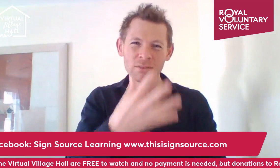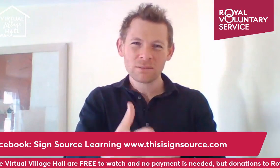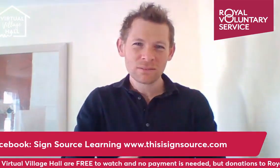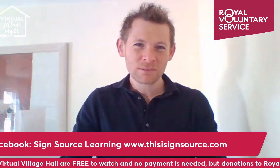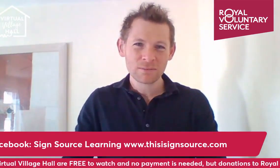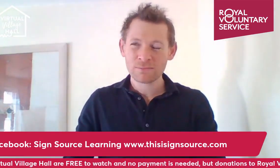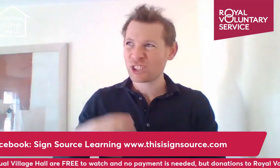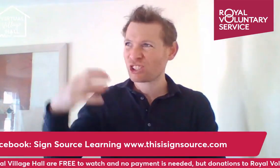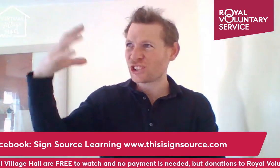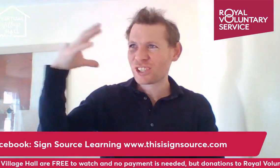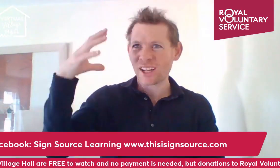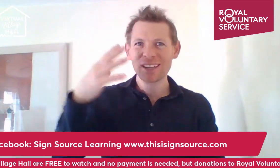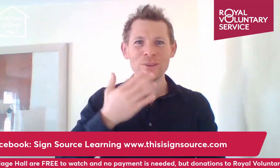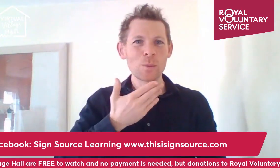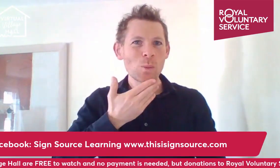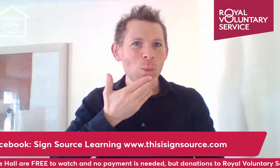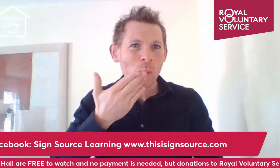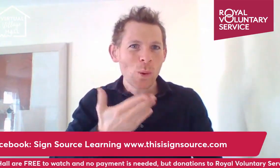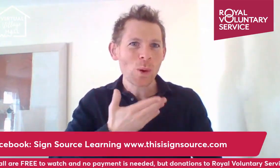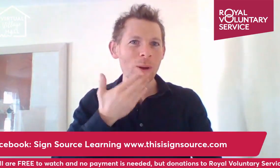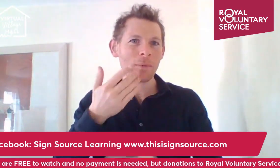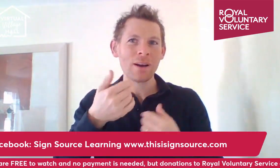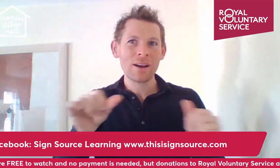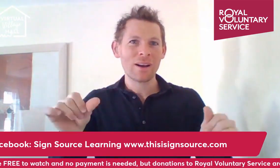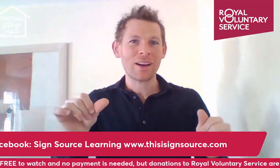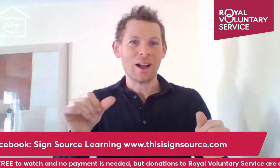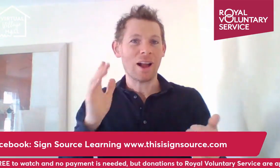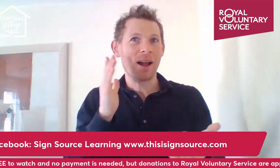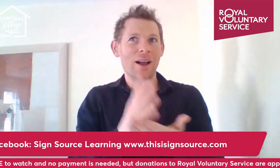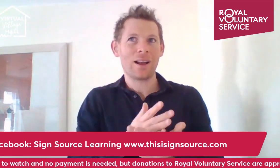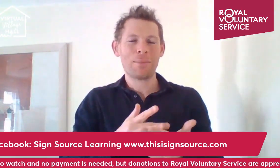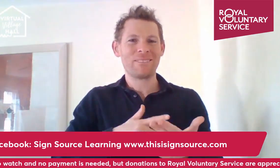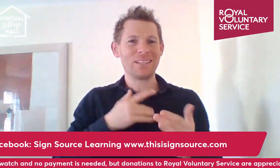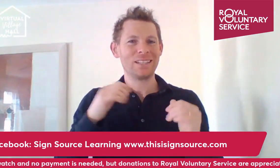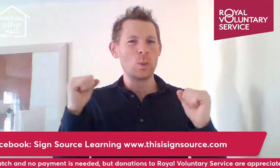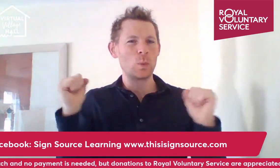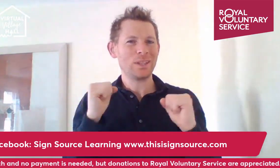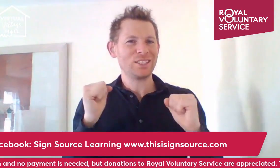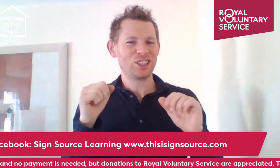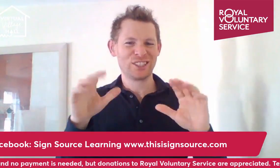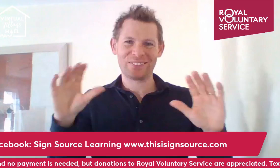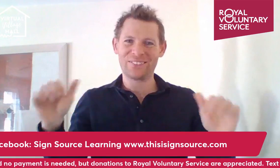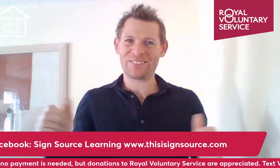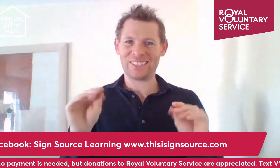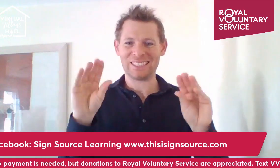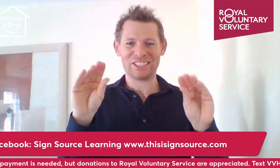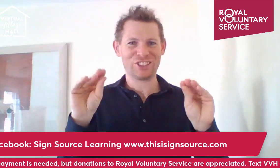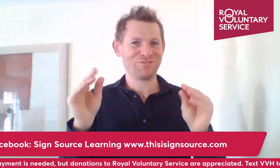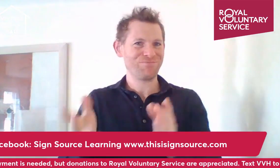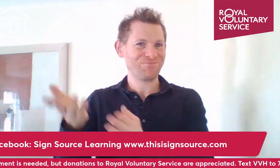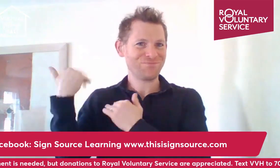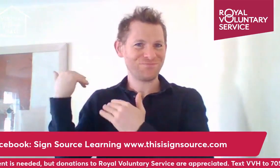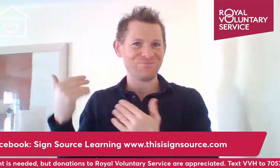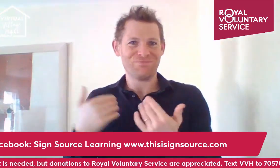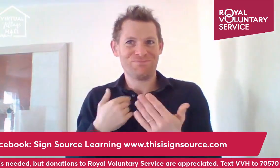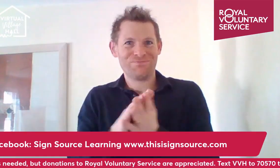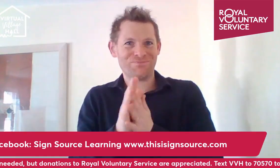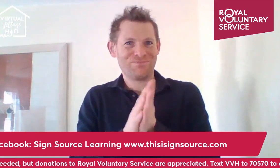Today in Belfast, the weather is beautiful. The sun is out and it's really warm, and it feels